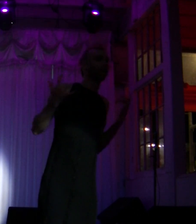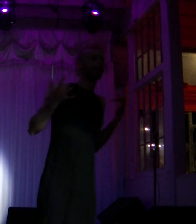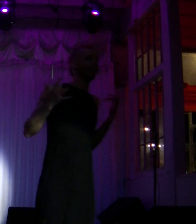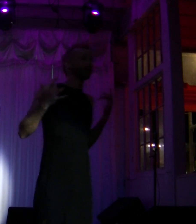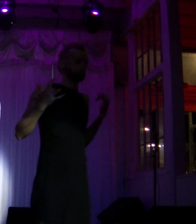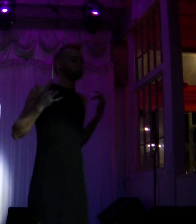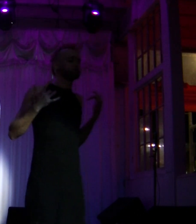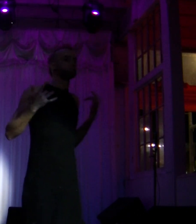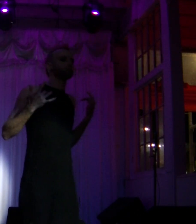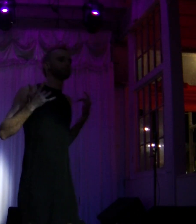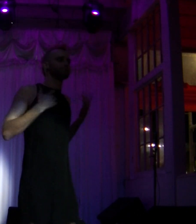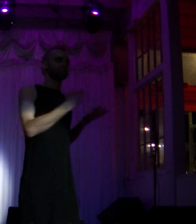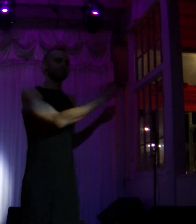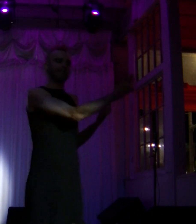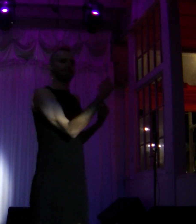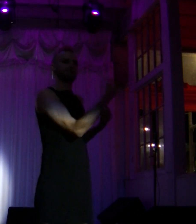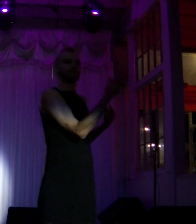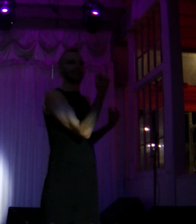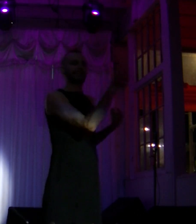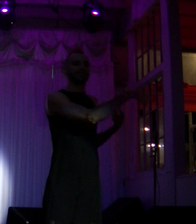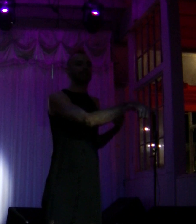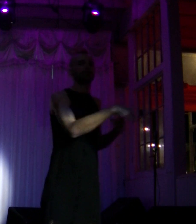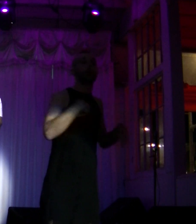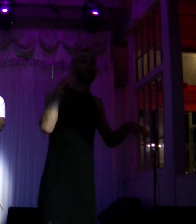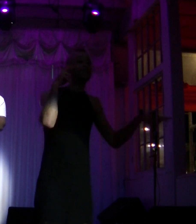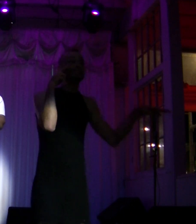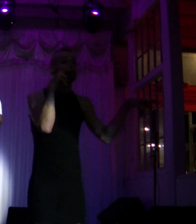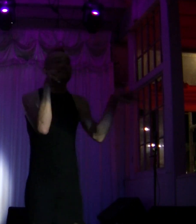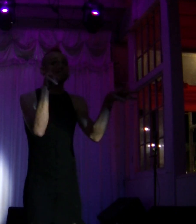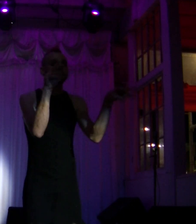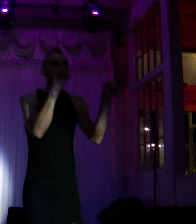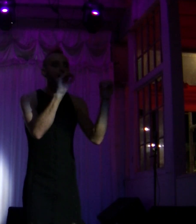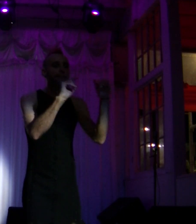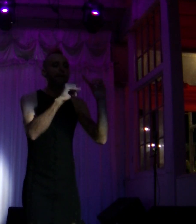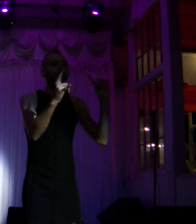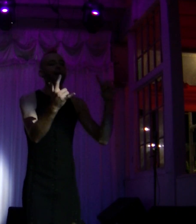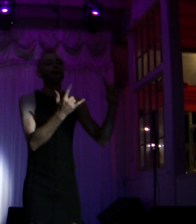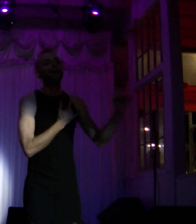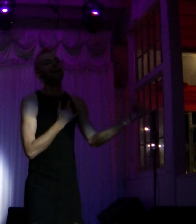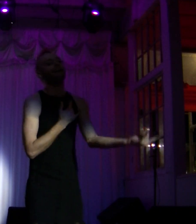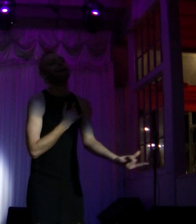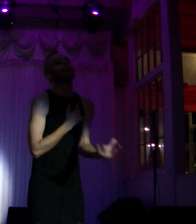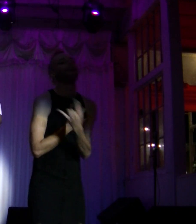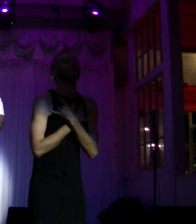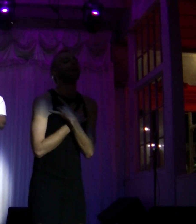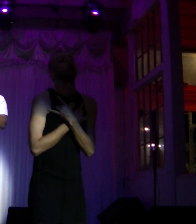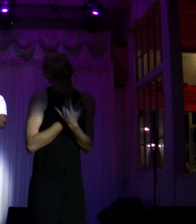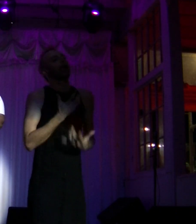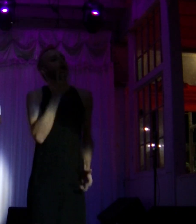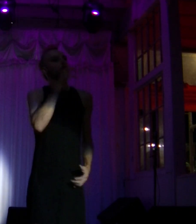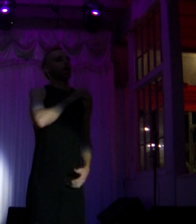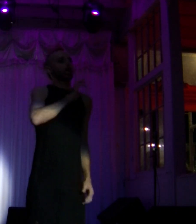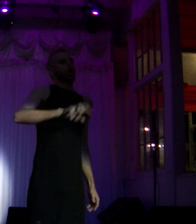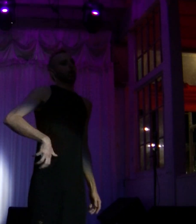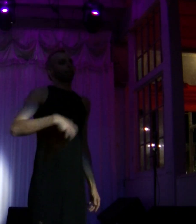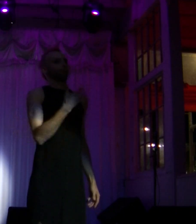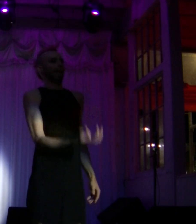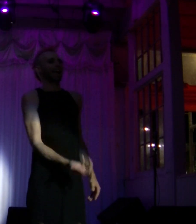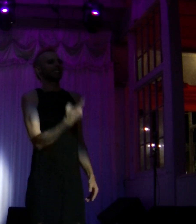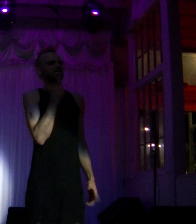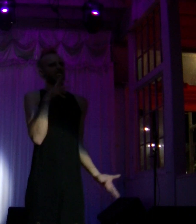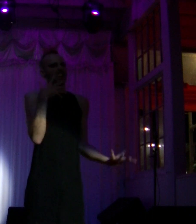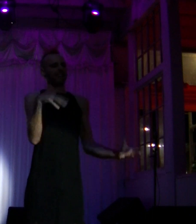doing? Oh, I can't see you, but I feel the love. Yes, like Her Majesty said, I am